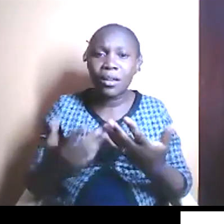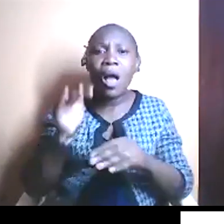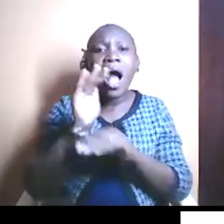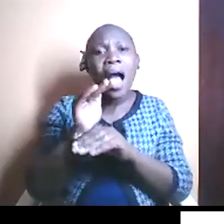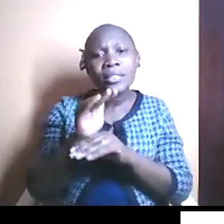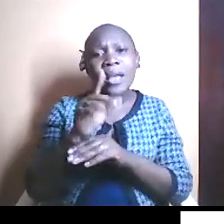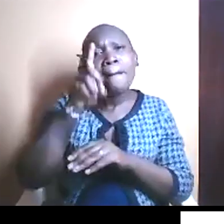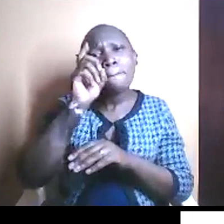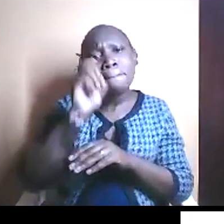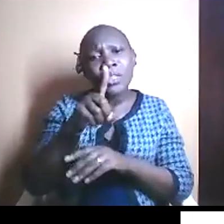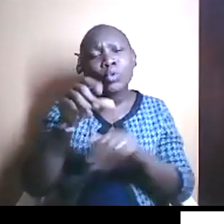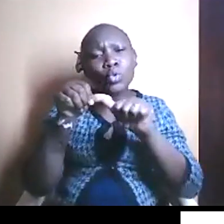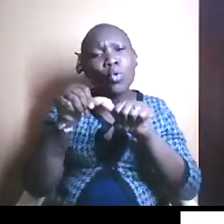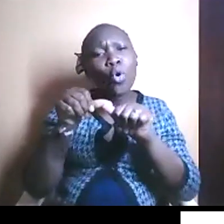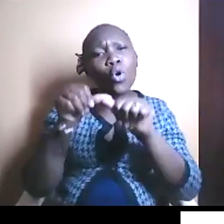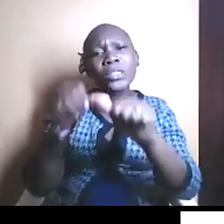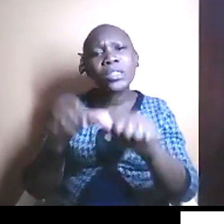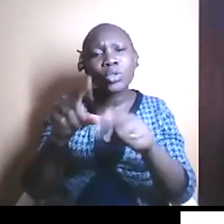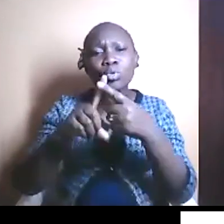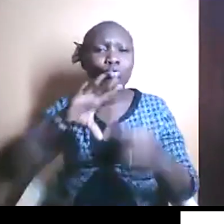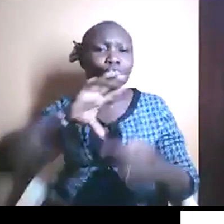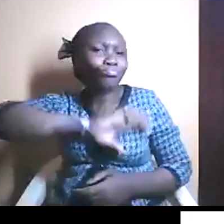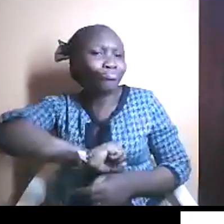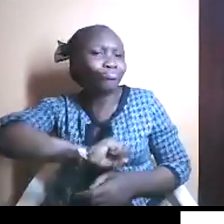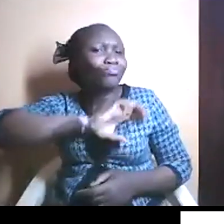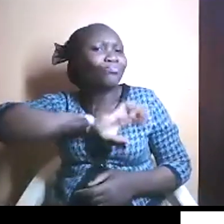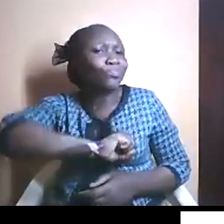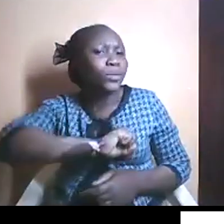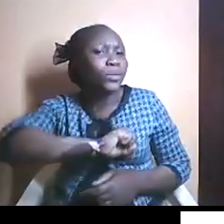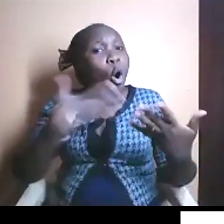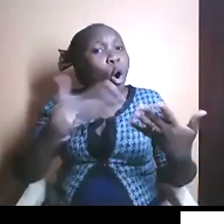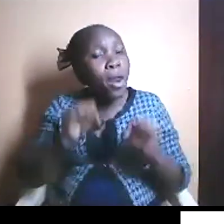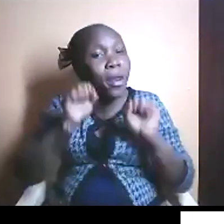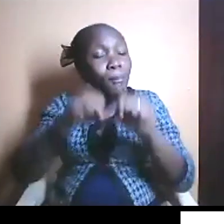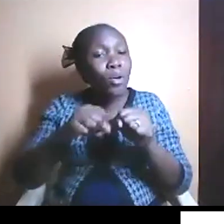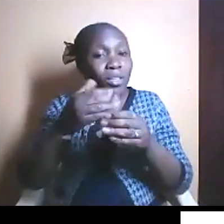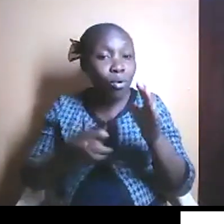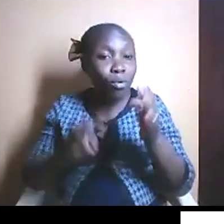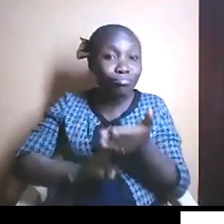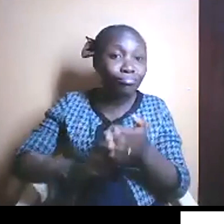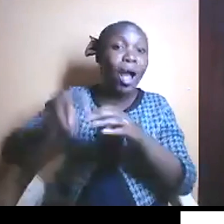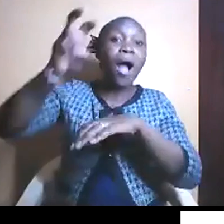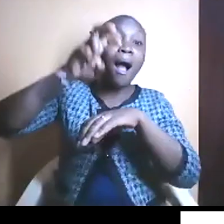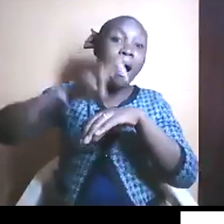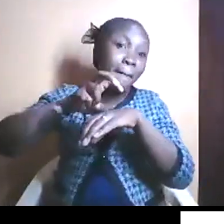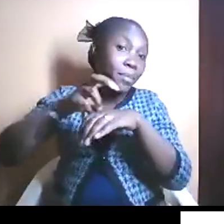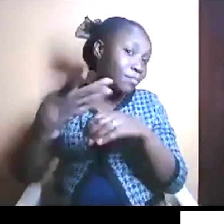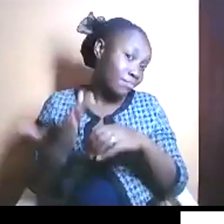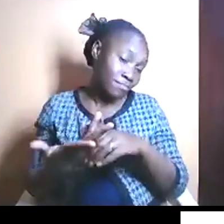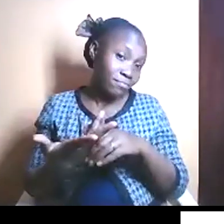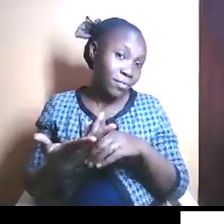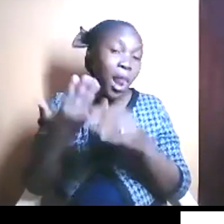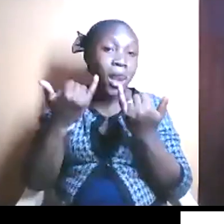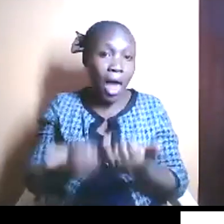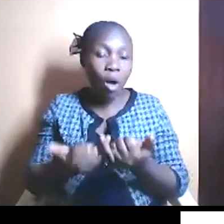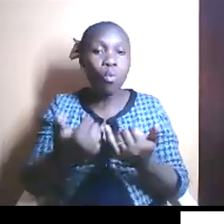with poisonous people, or can you rise above it? So today's talk is to really encourage you. You do have